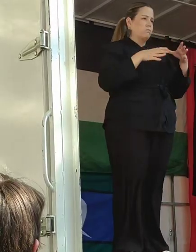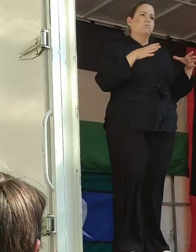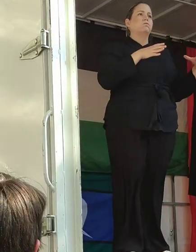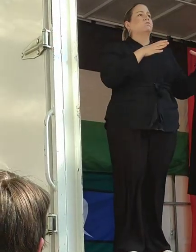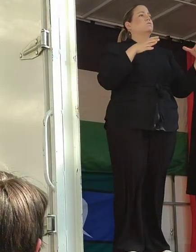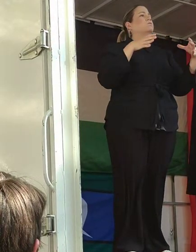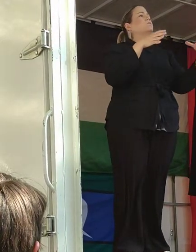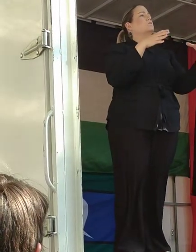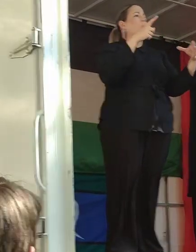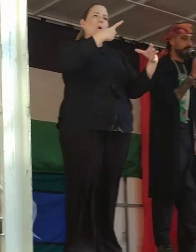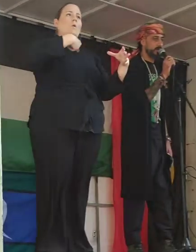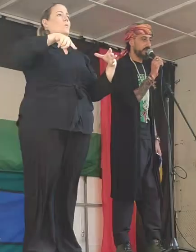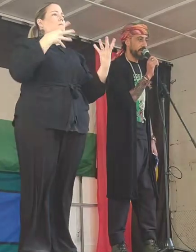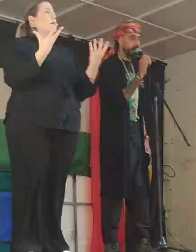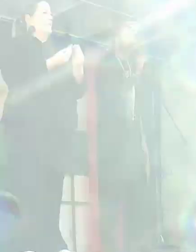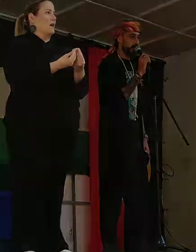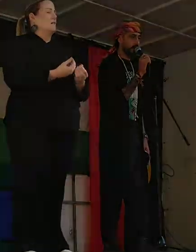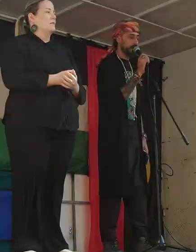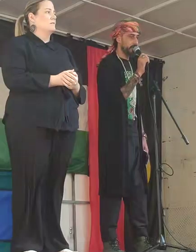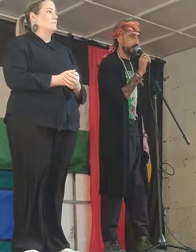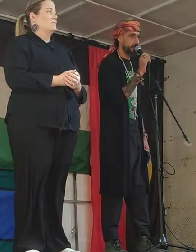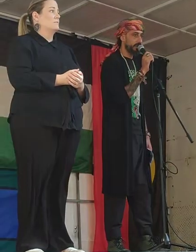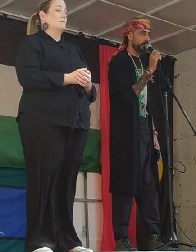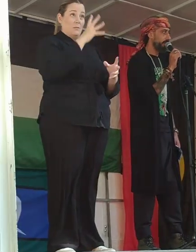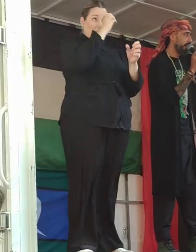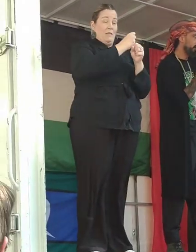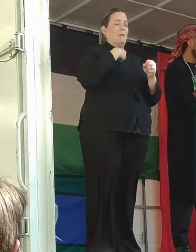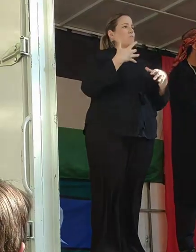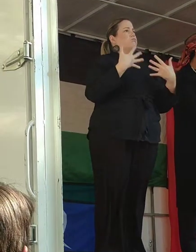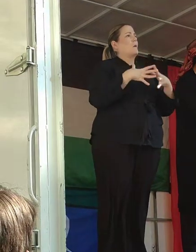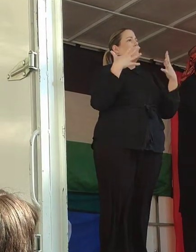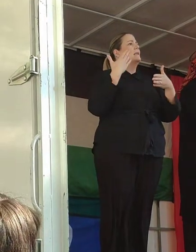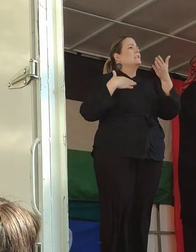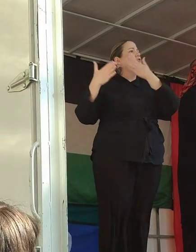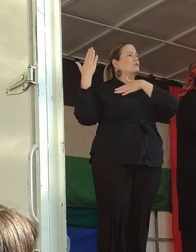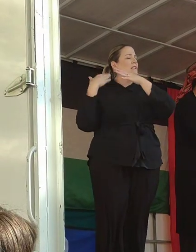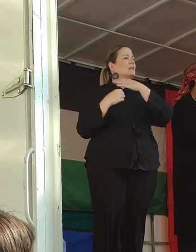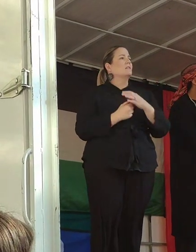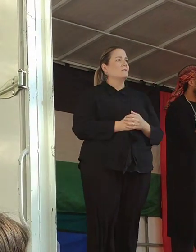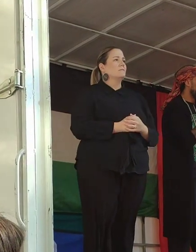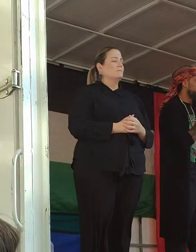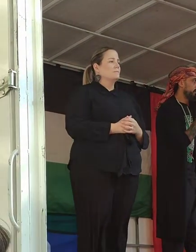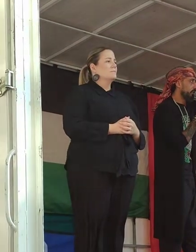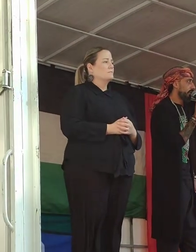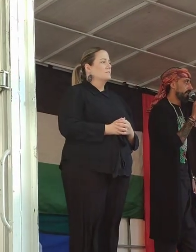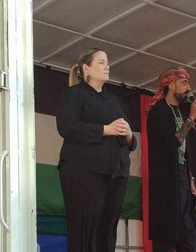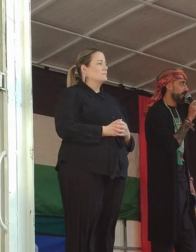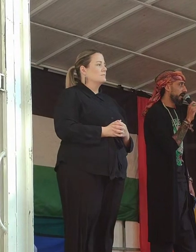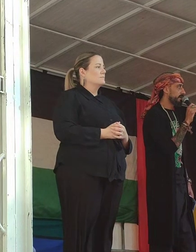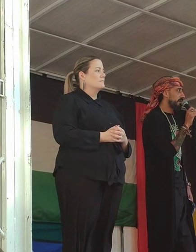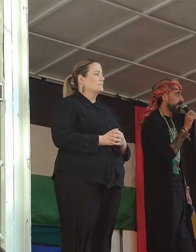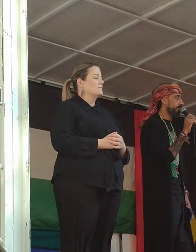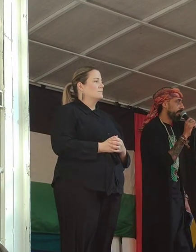in with this. And trust me, there is, across history, we have been shown that there is